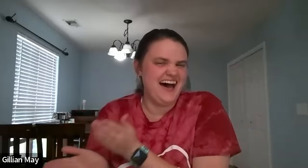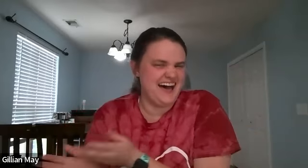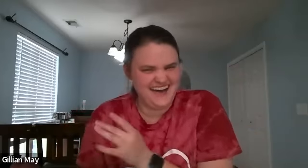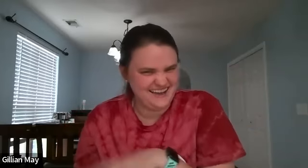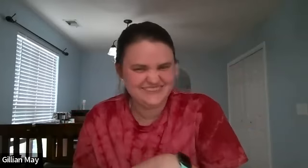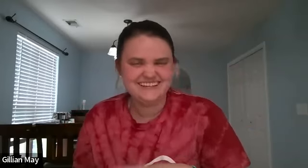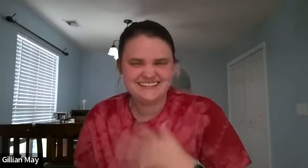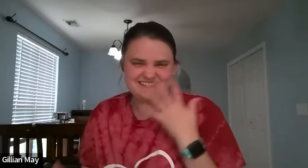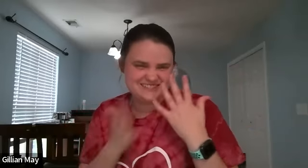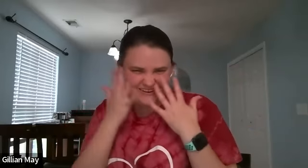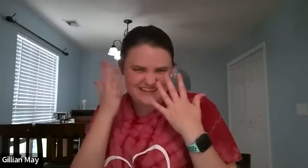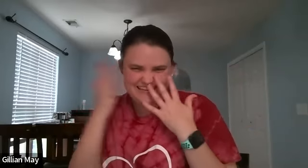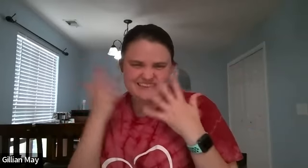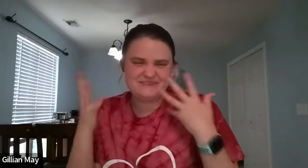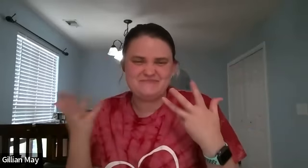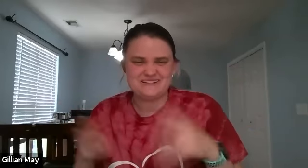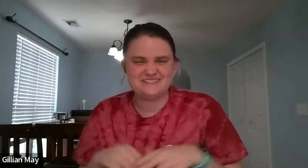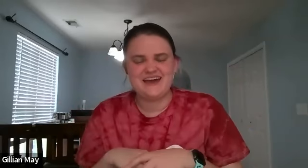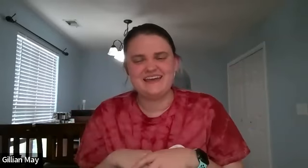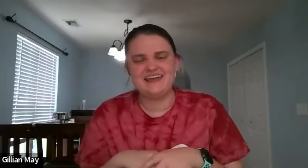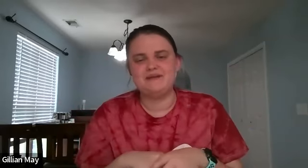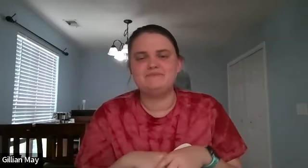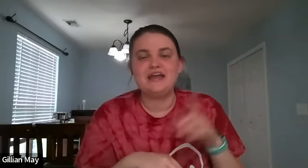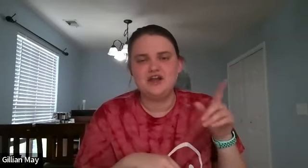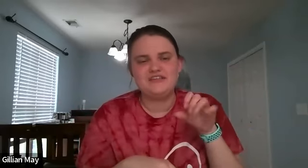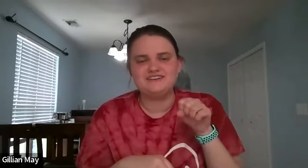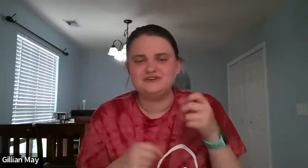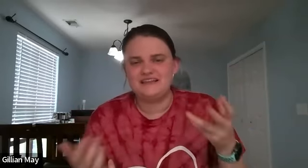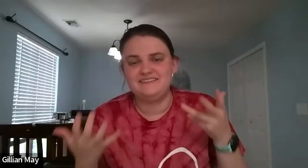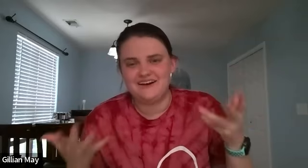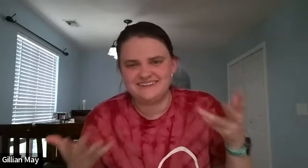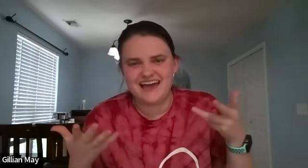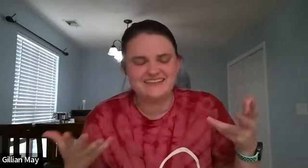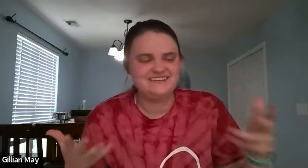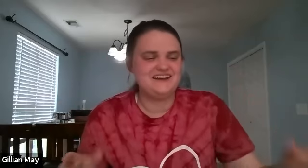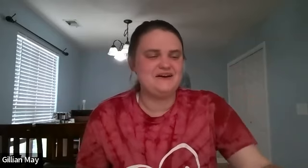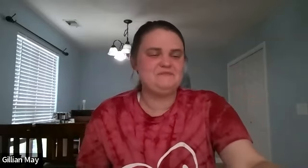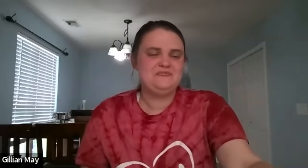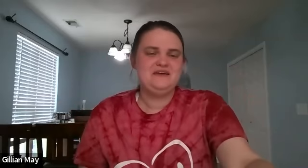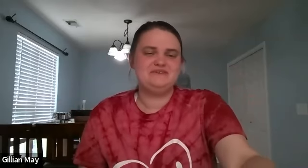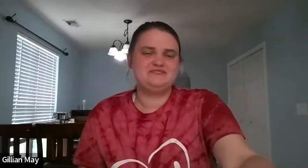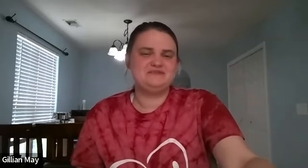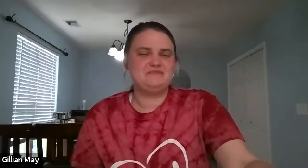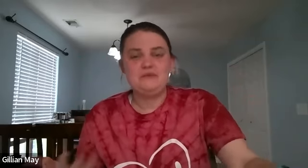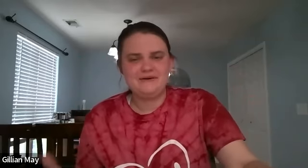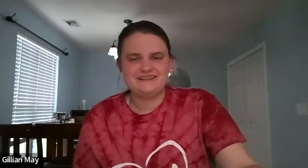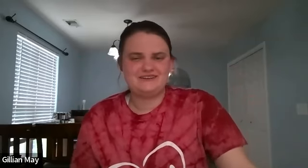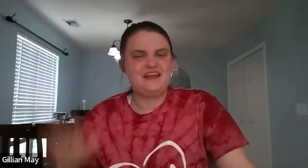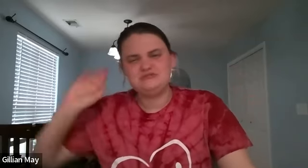stop. Because they're so like, they're embarrassed about it. And I'm like, I know they also are like loving that, but they're doing what we always are like, oh,